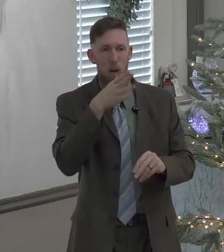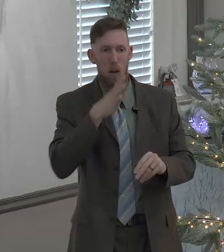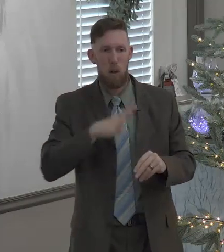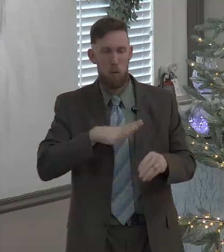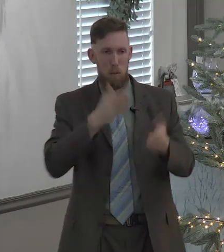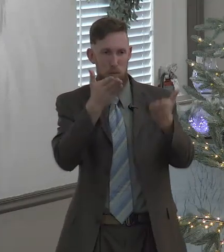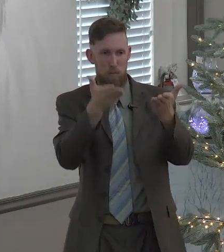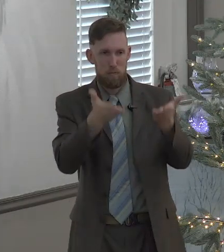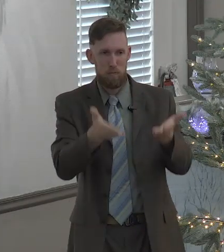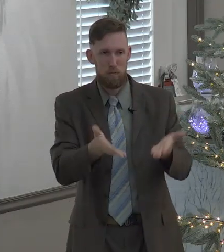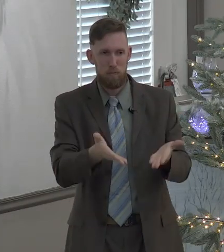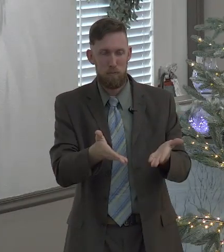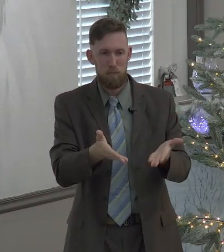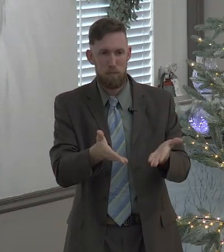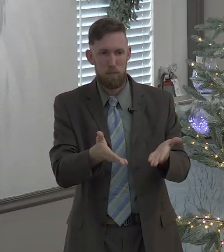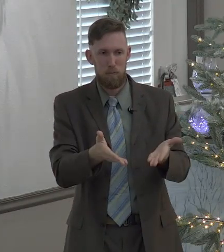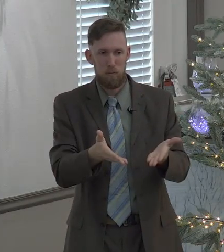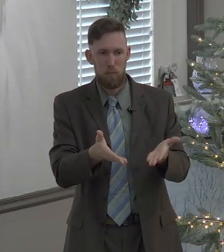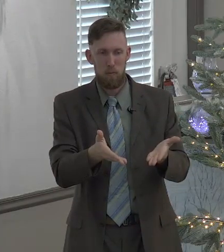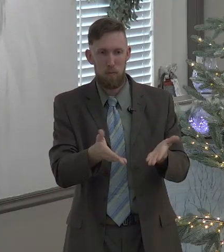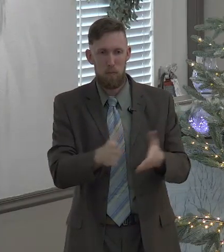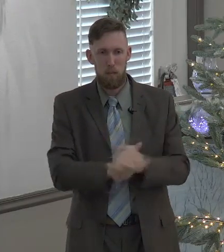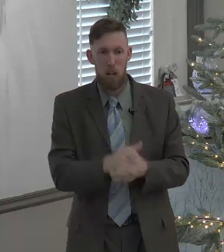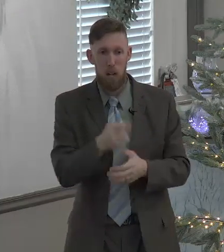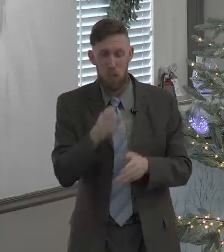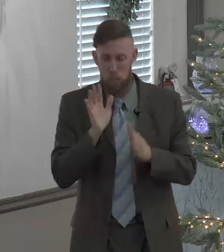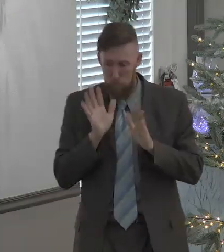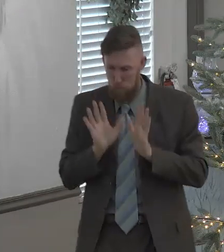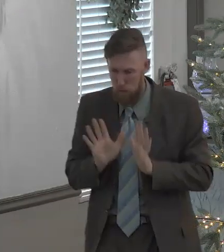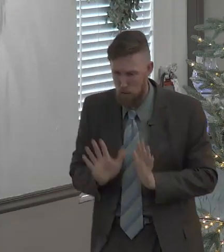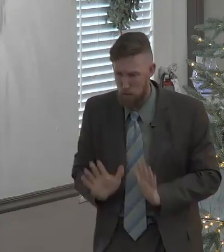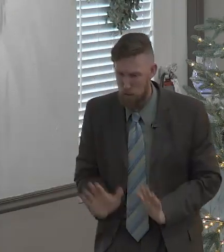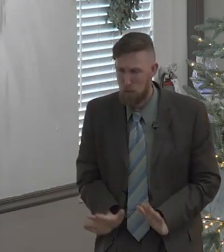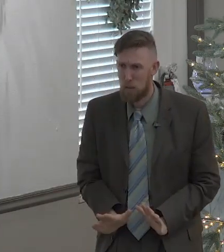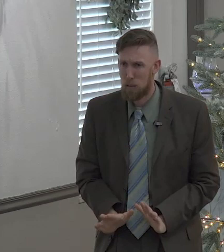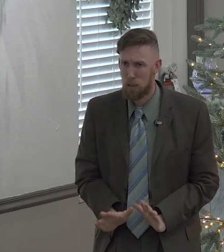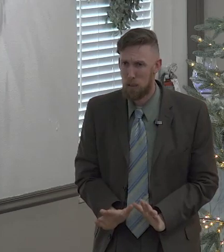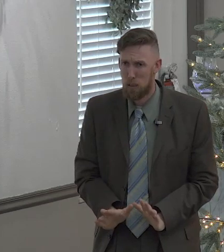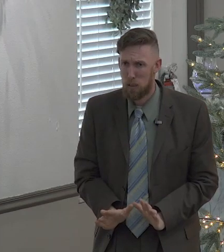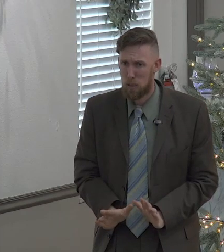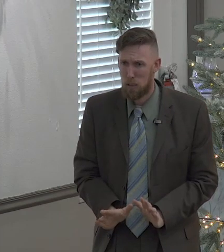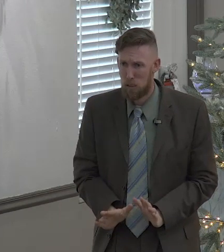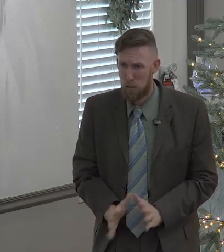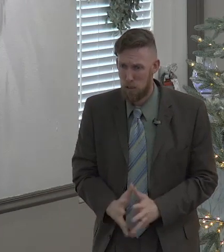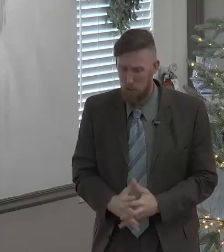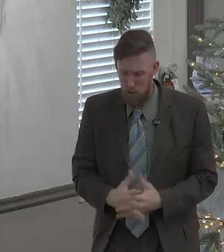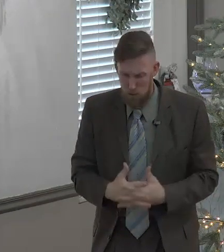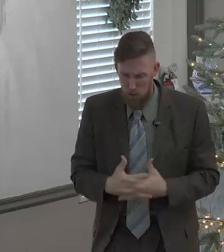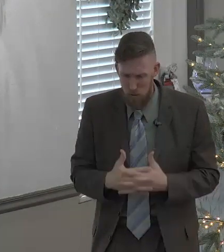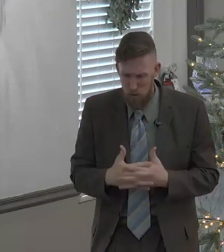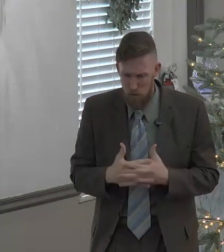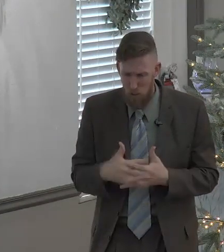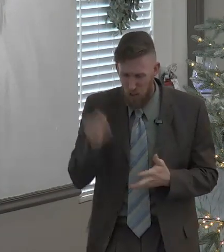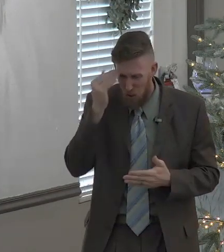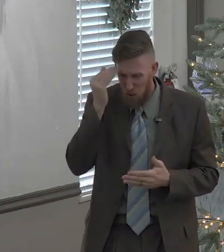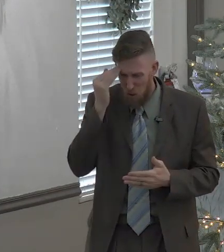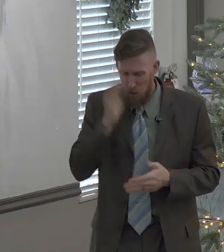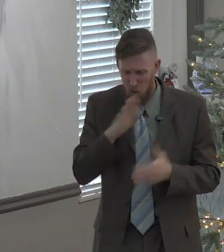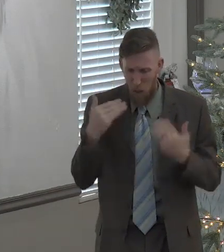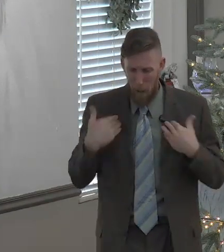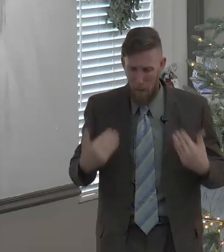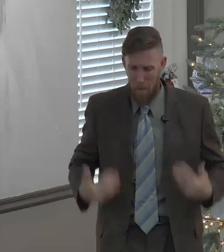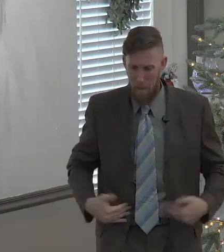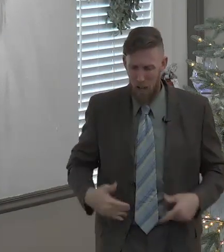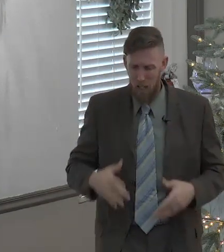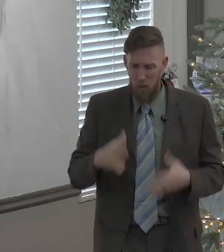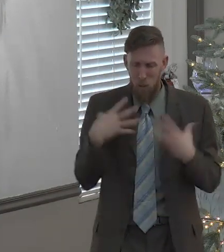And he looked around about to see her that had touched, that had done this thing. But the woman, fearing and